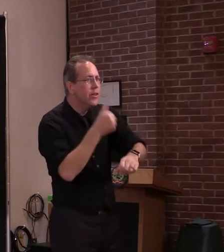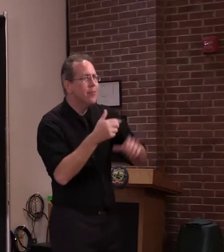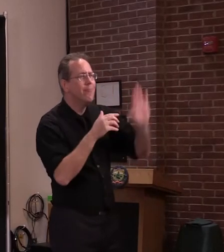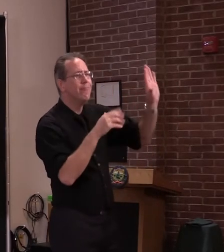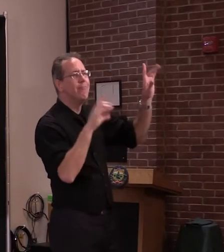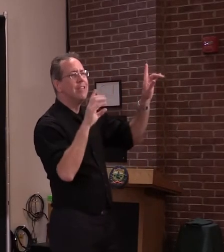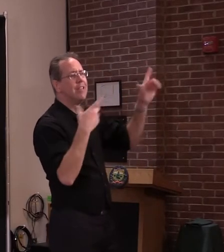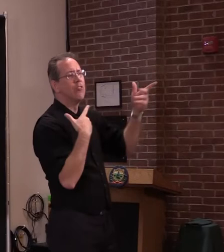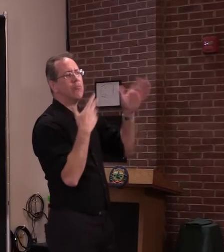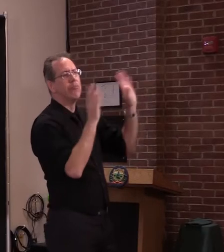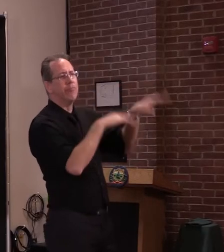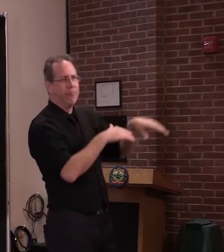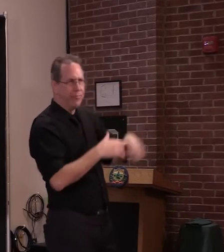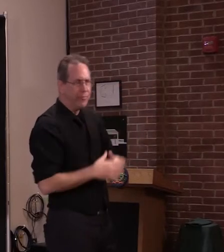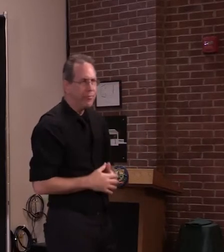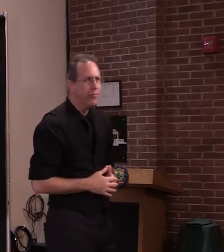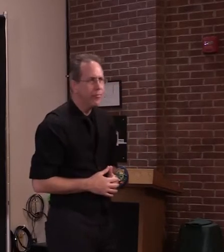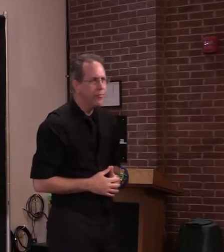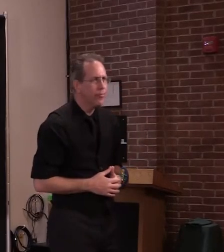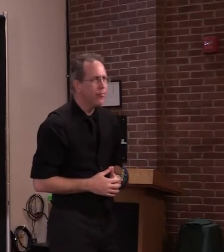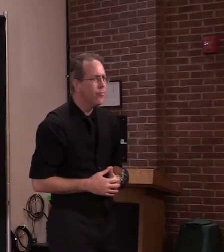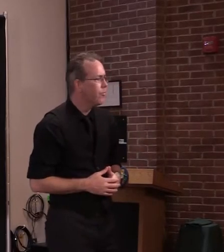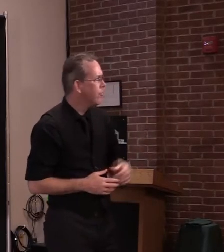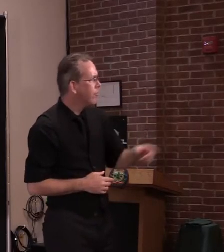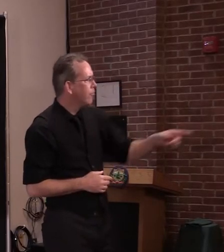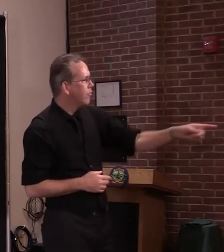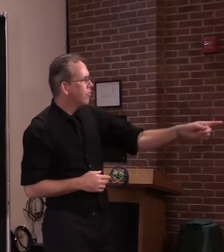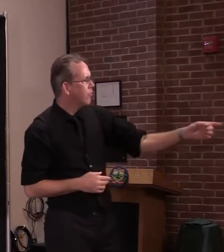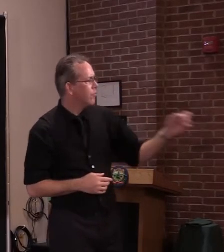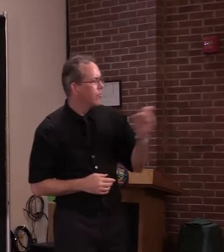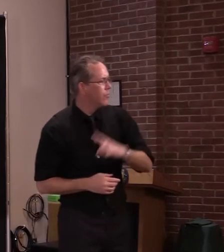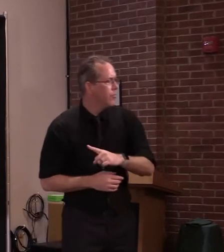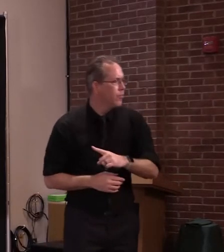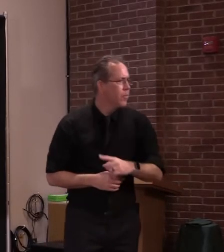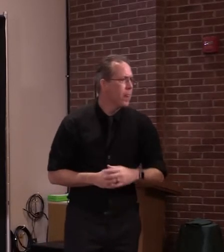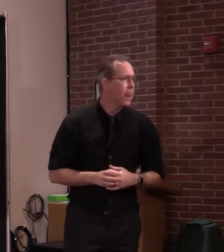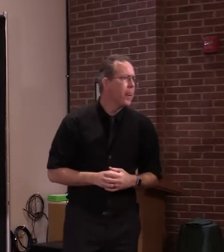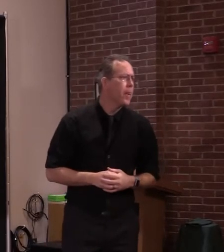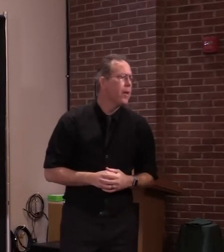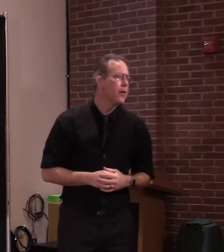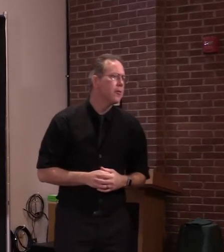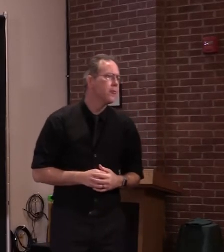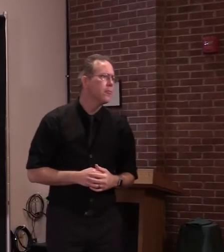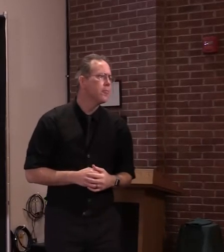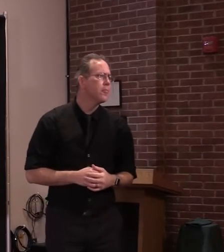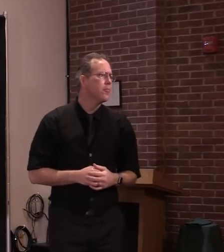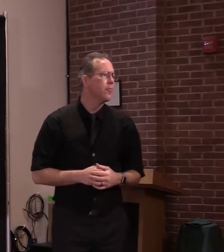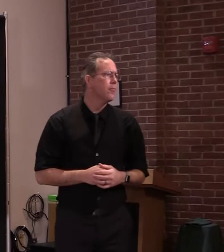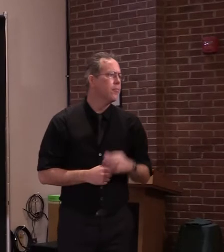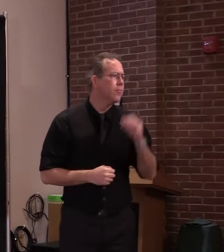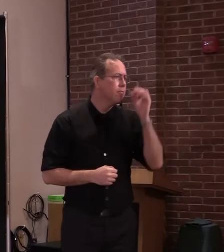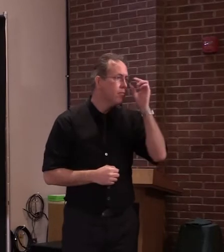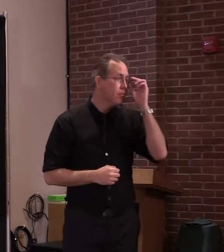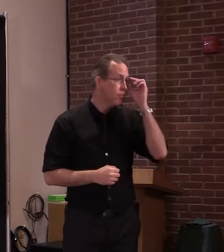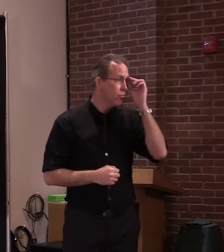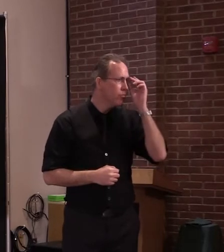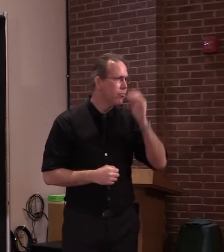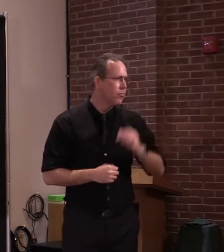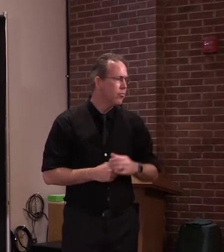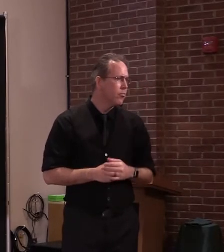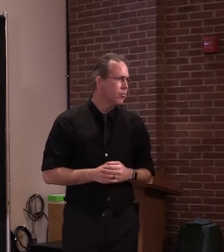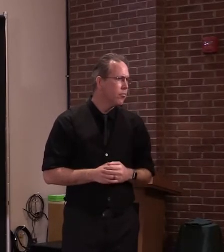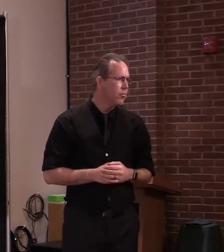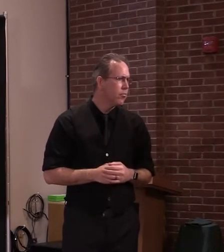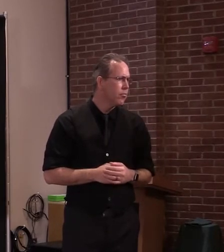Based on the projected case slide, it looks like over the next few weeks, the state could expect a 7-day increase